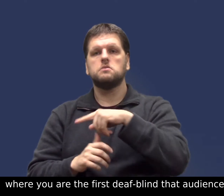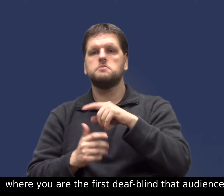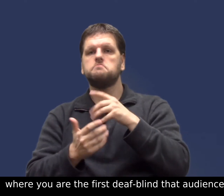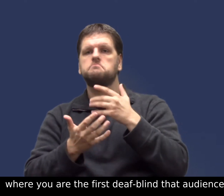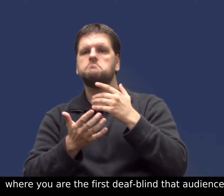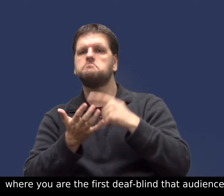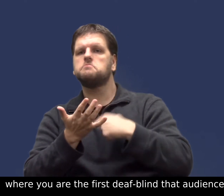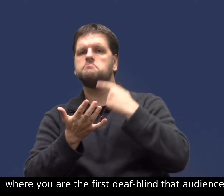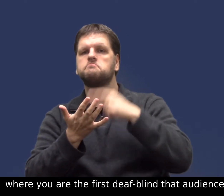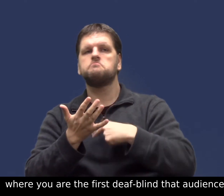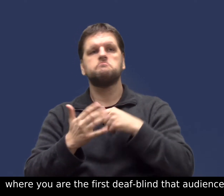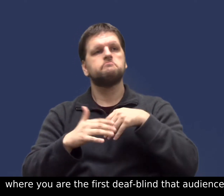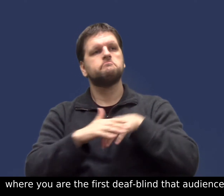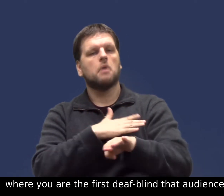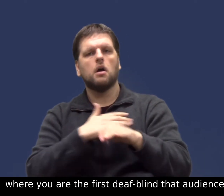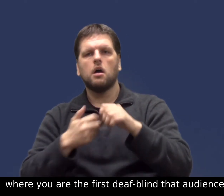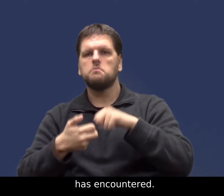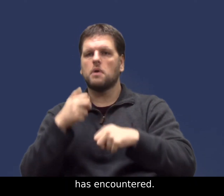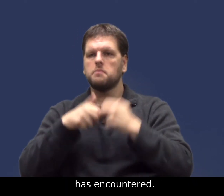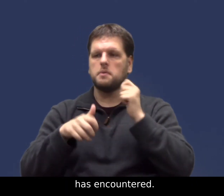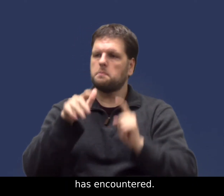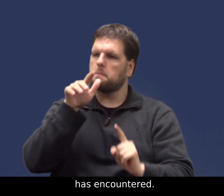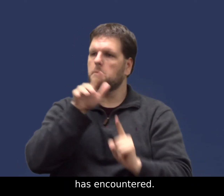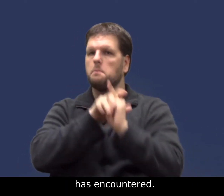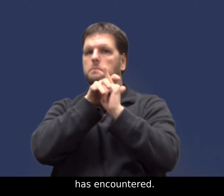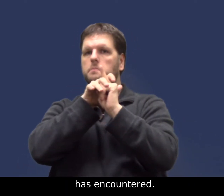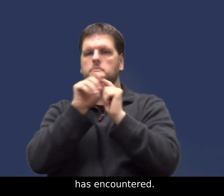deaf-blind person that audience has encountered.